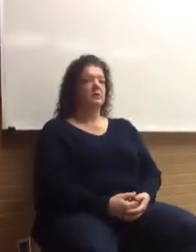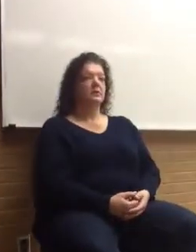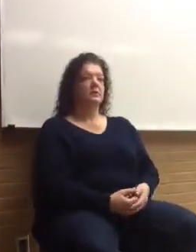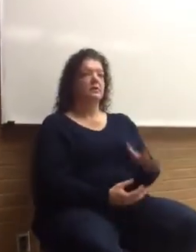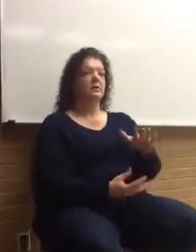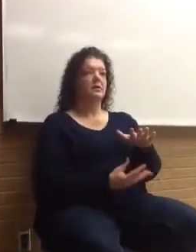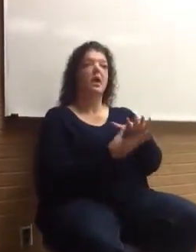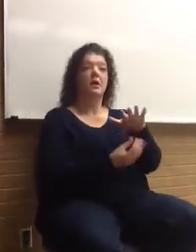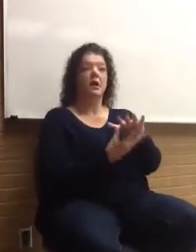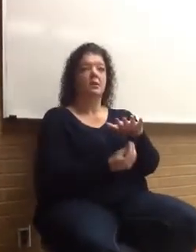Okay.